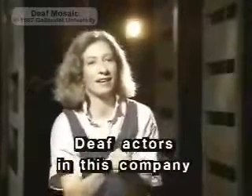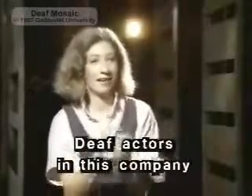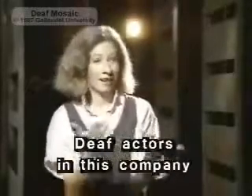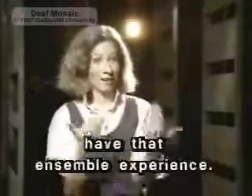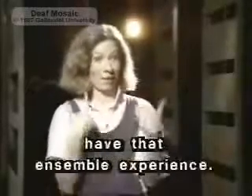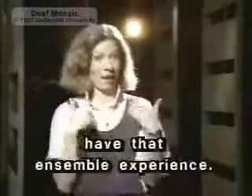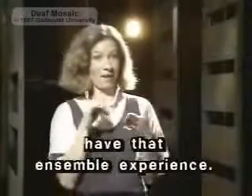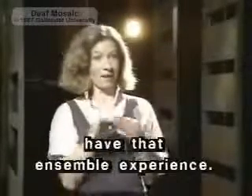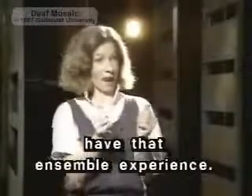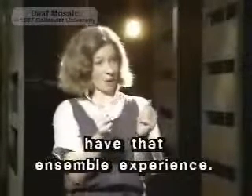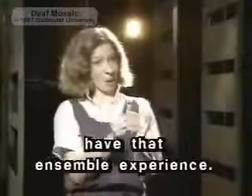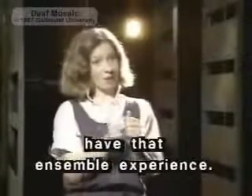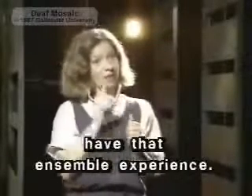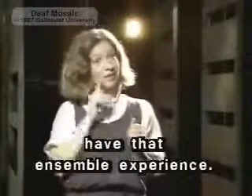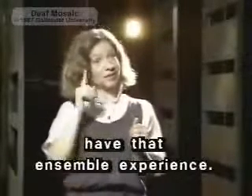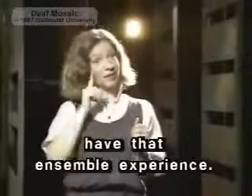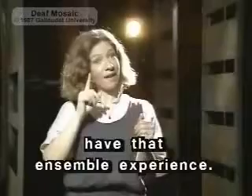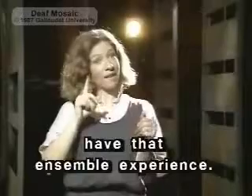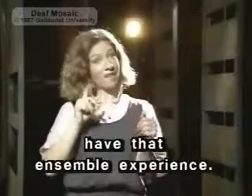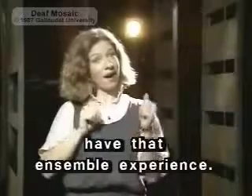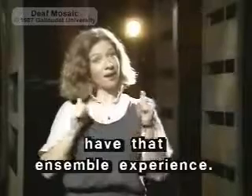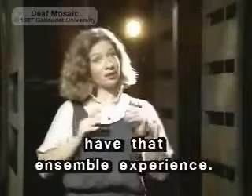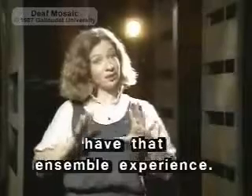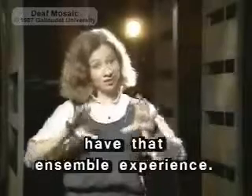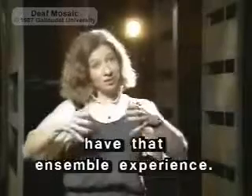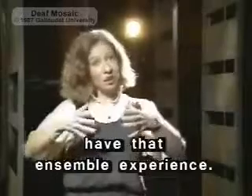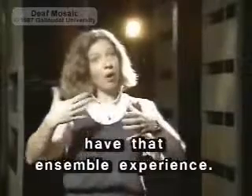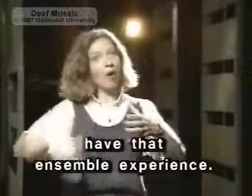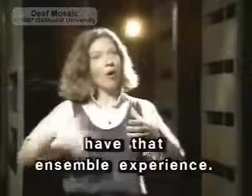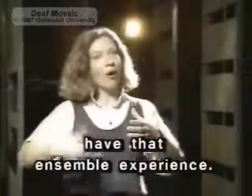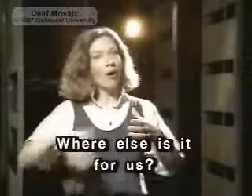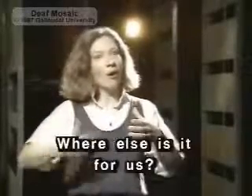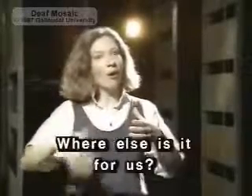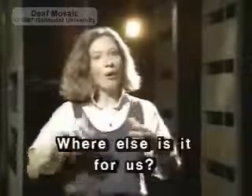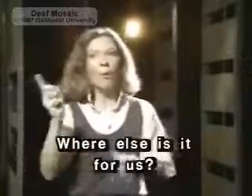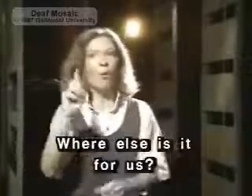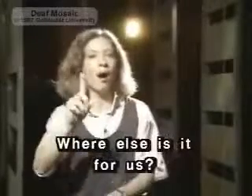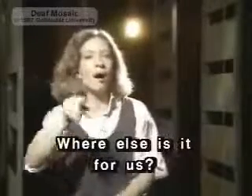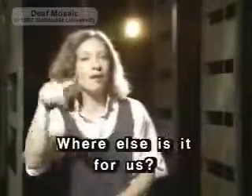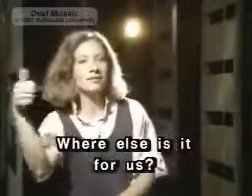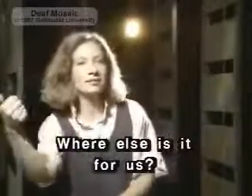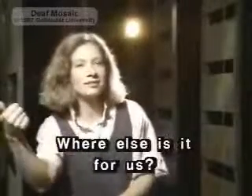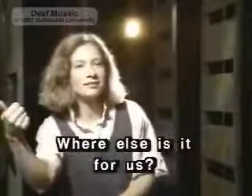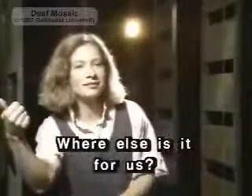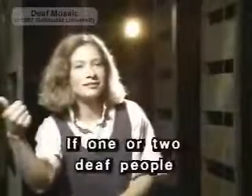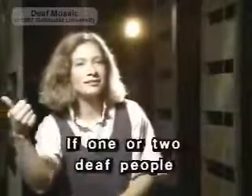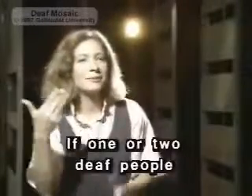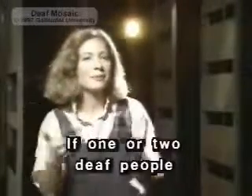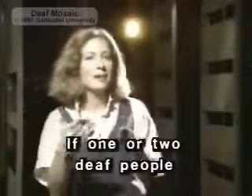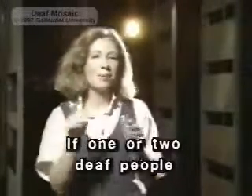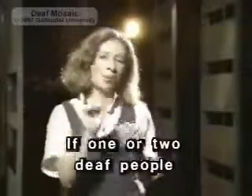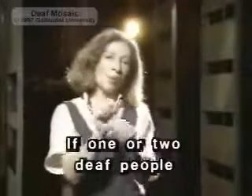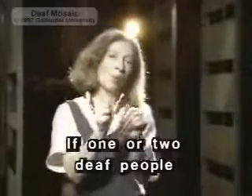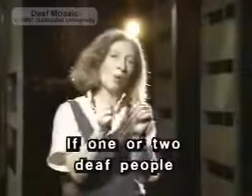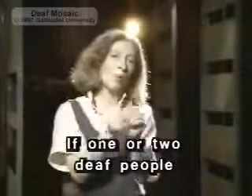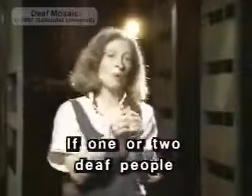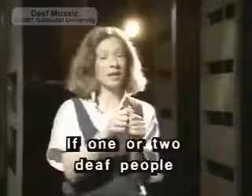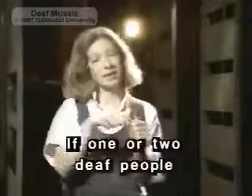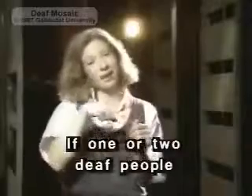have that ensemble experience. What else is it for us? If one or two deaf people were